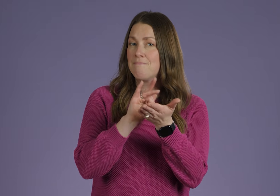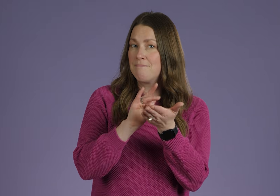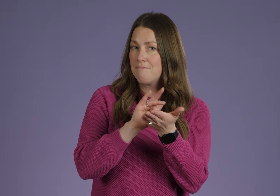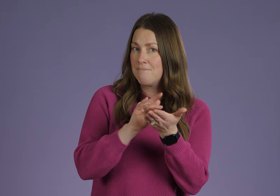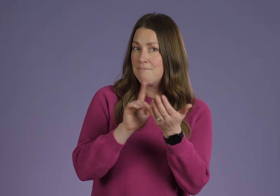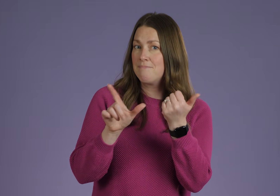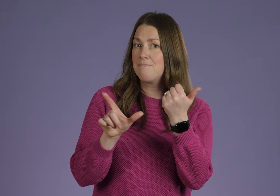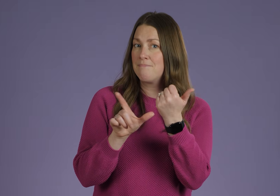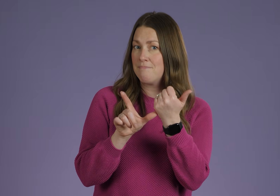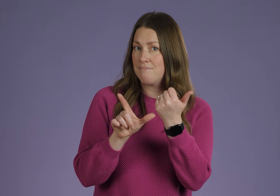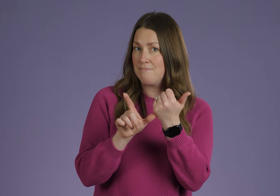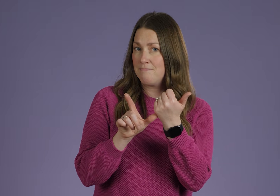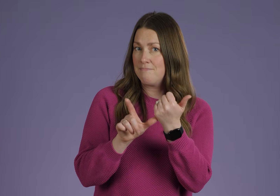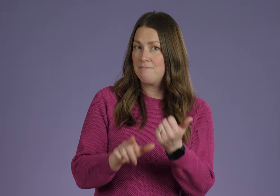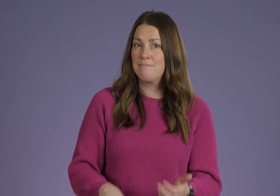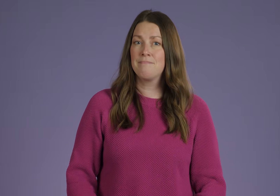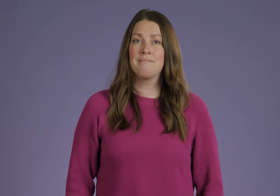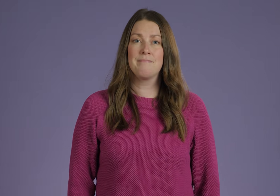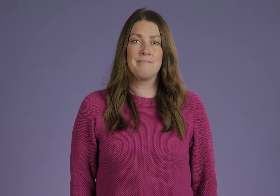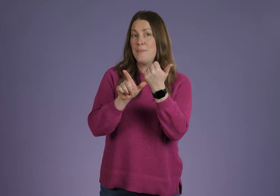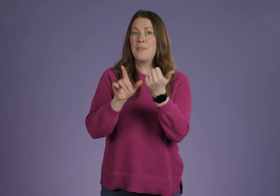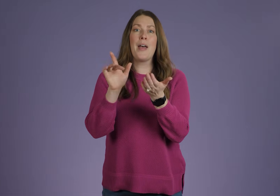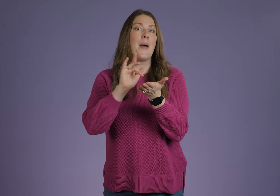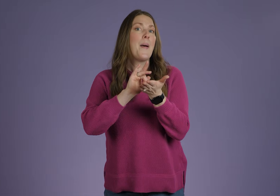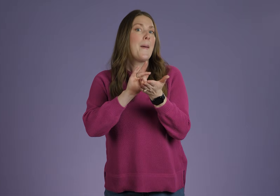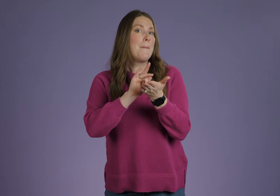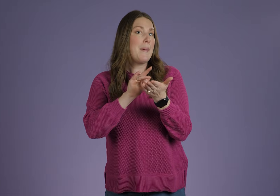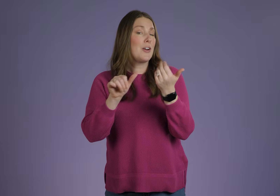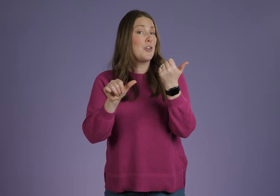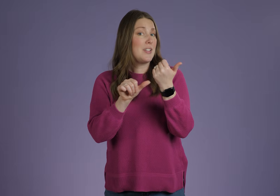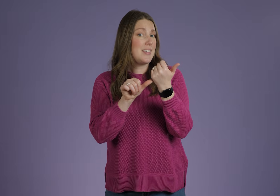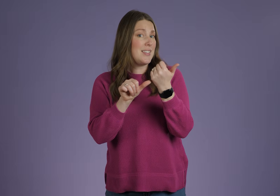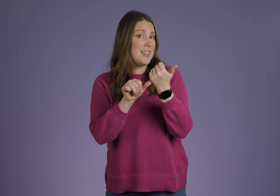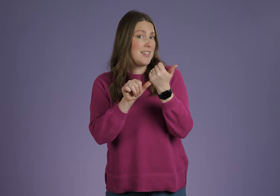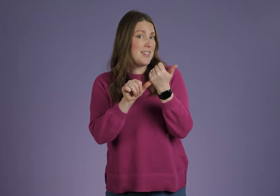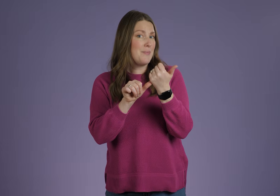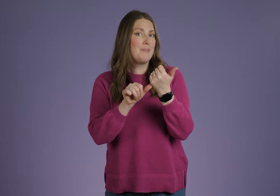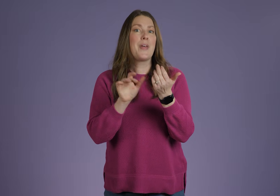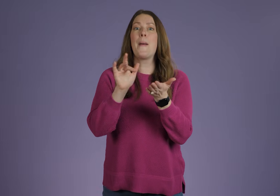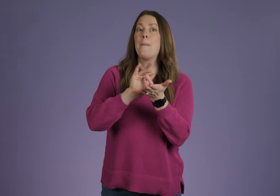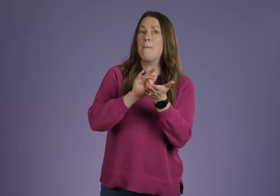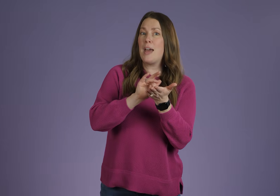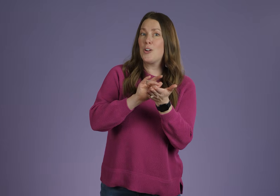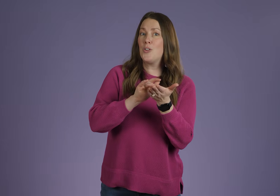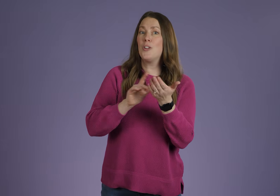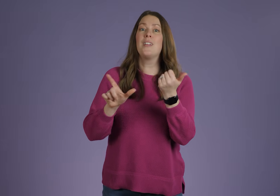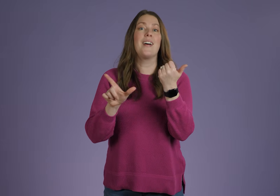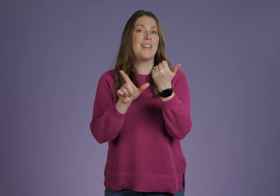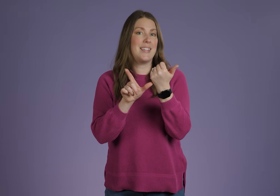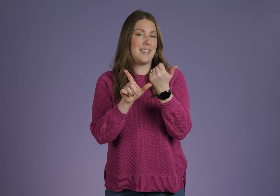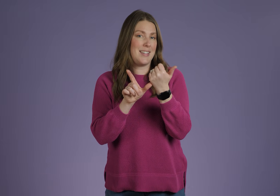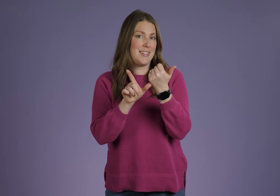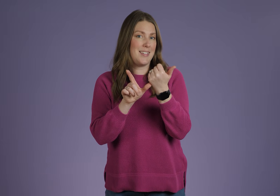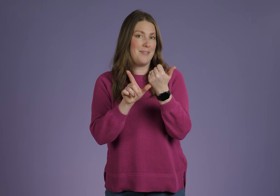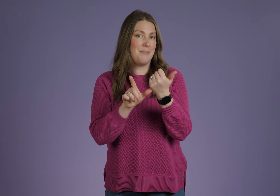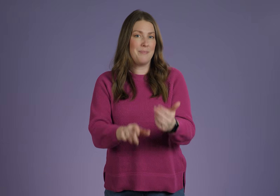one with the dominant hand as the L. Medical assistant, medical assistant.